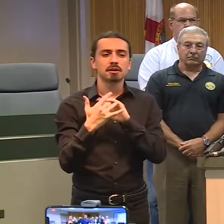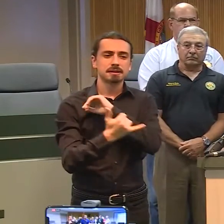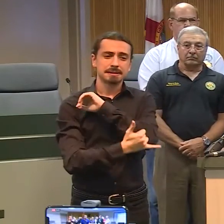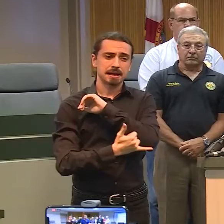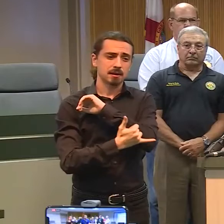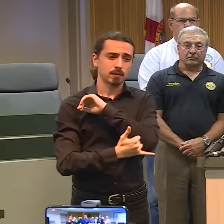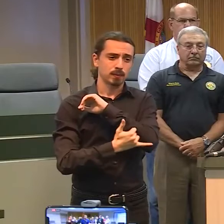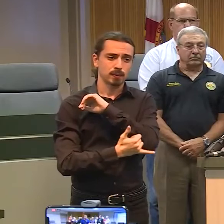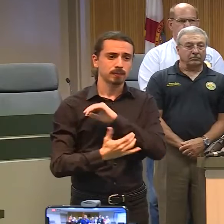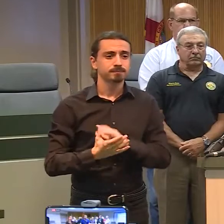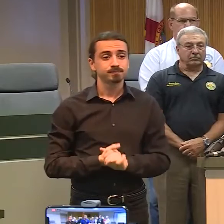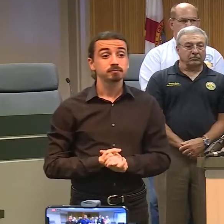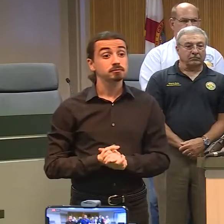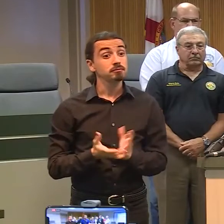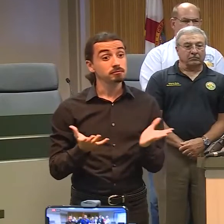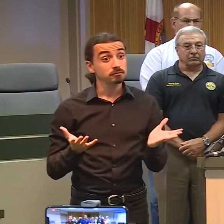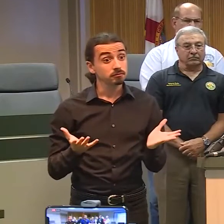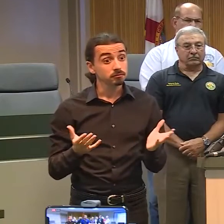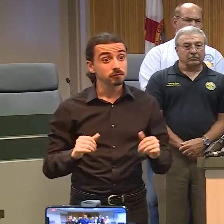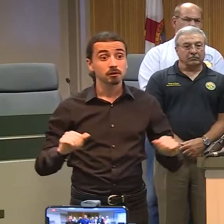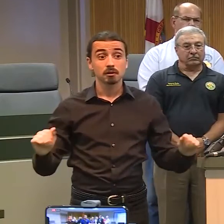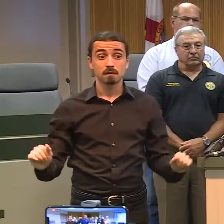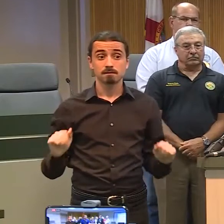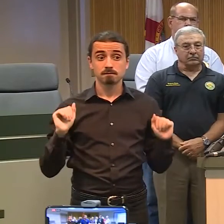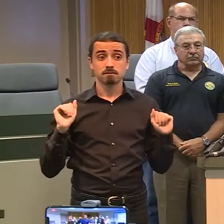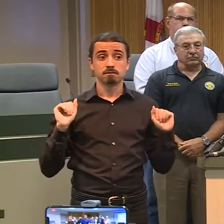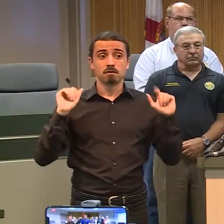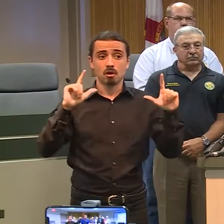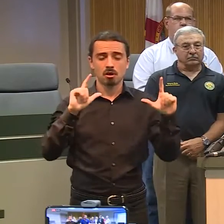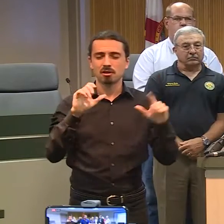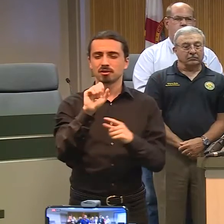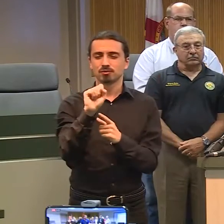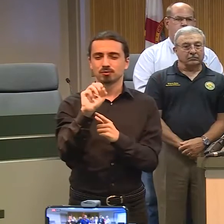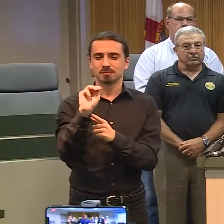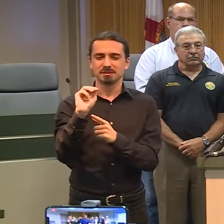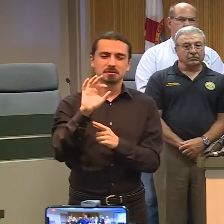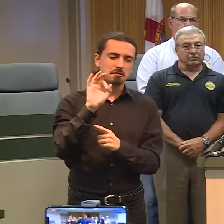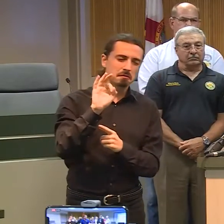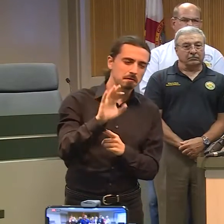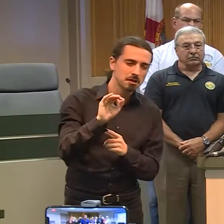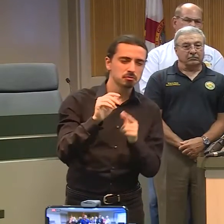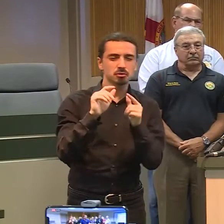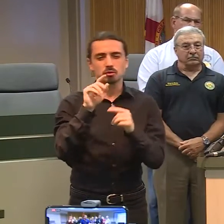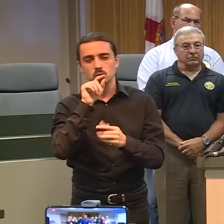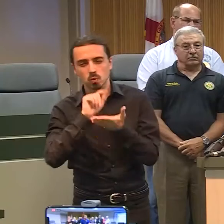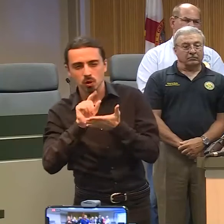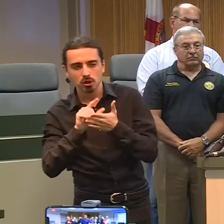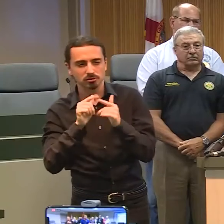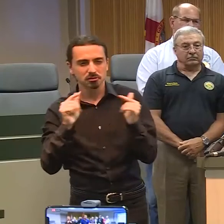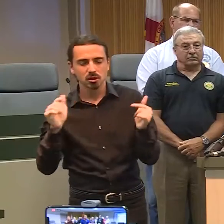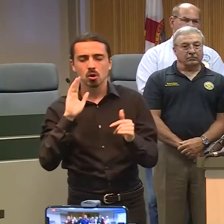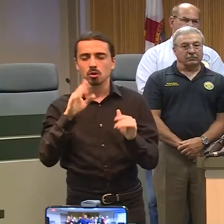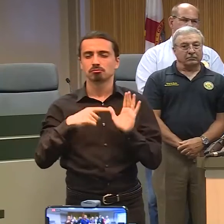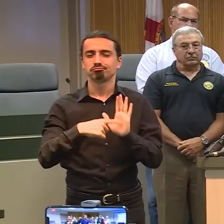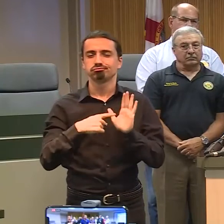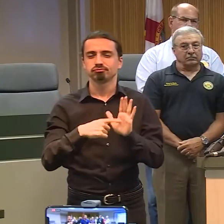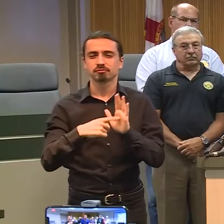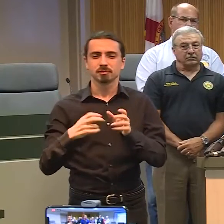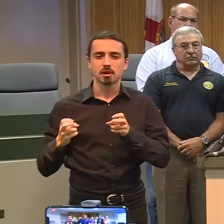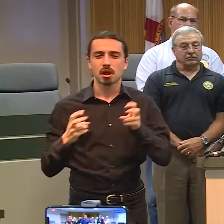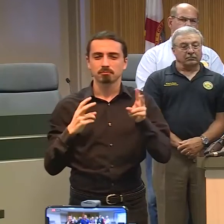it on social media. But again, as Wednesday comes, obviously garbage pickup will be suspended that